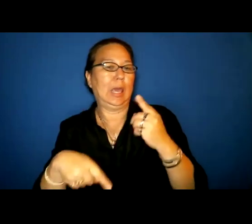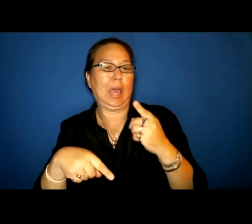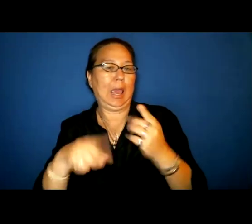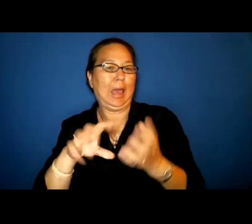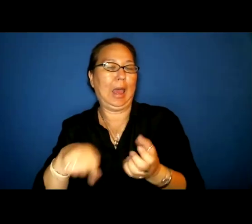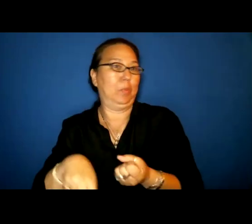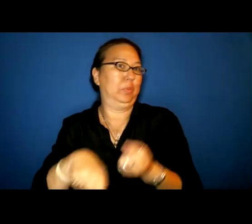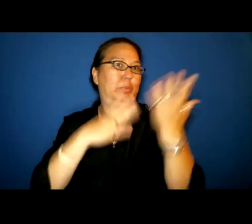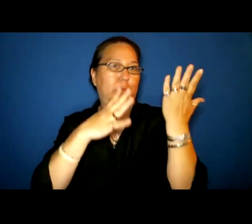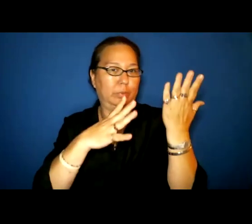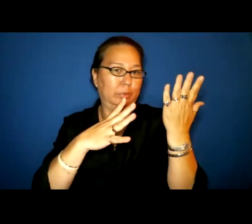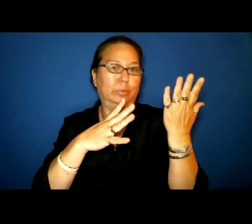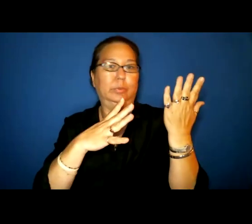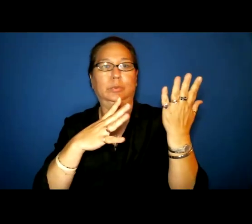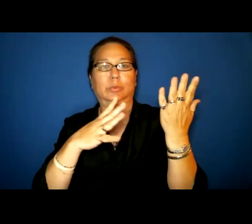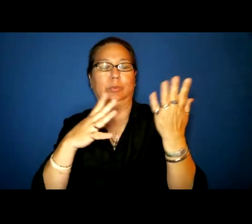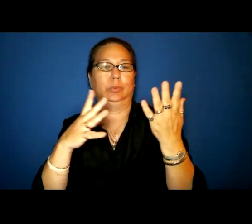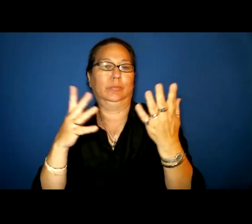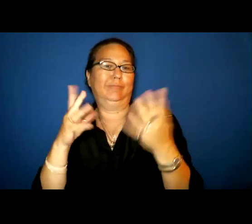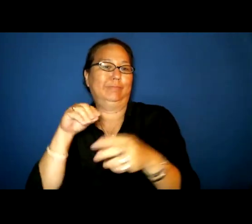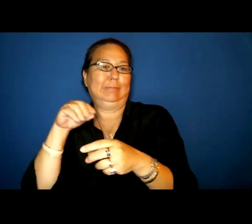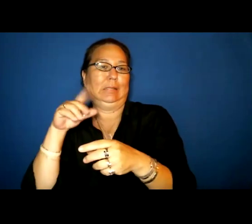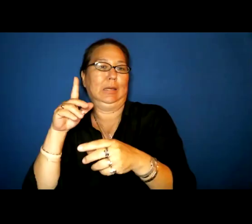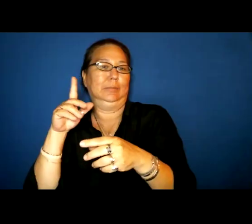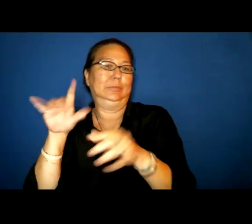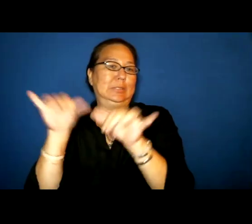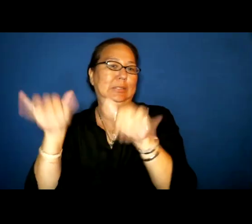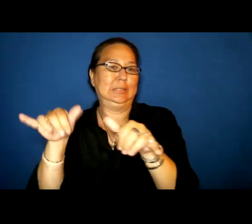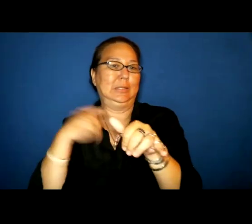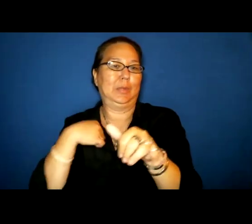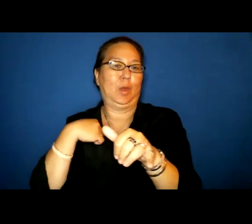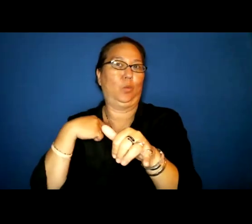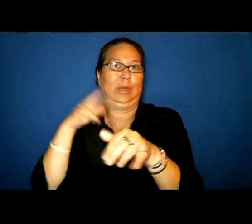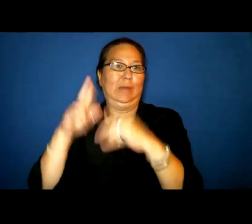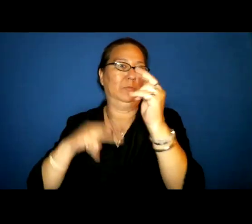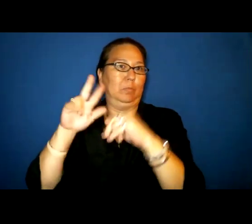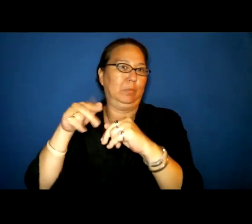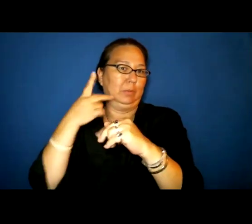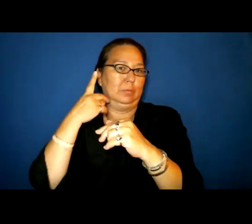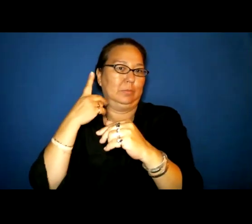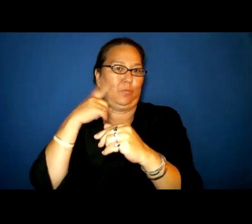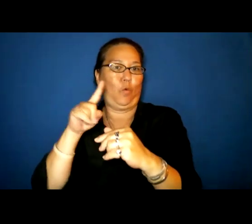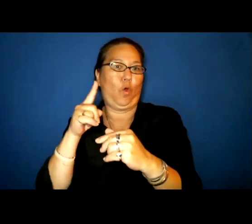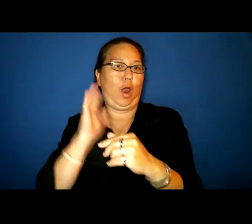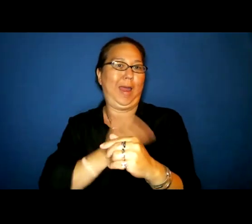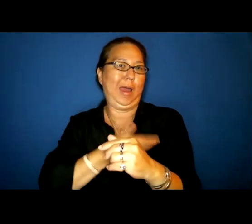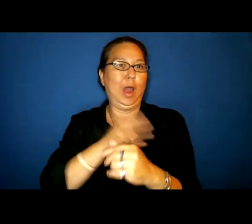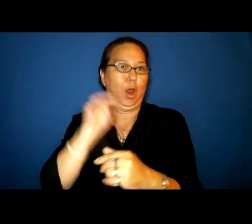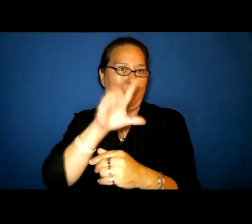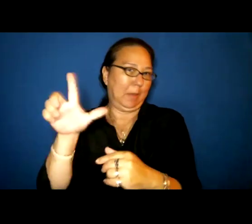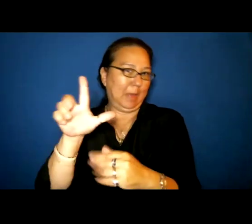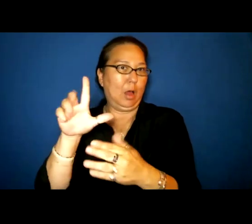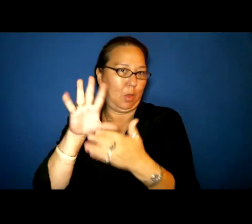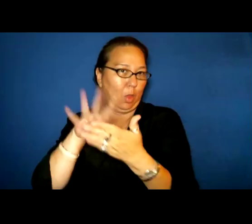built up to support our multilingual learners. And so we just need to be creative with that resource right now. That's really the area that